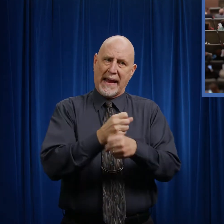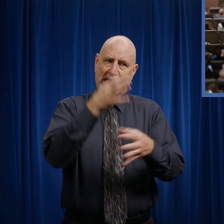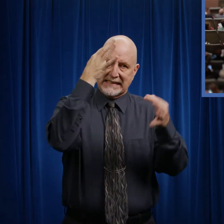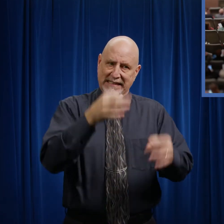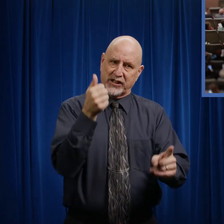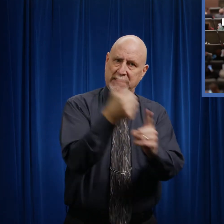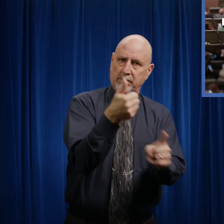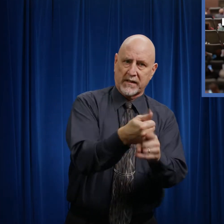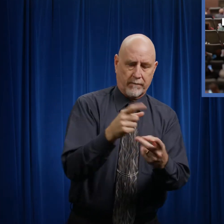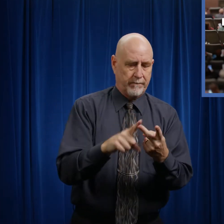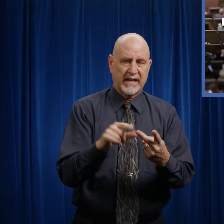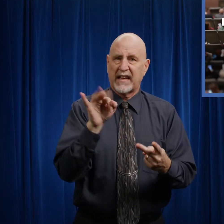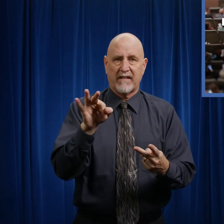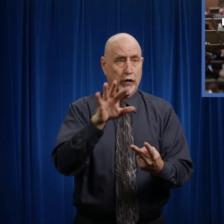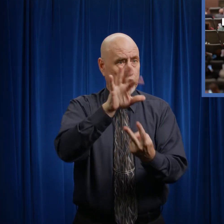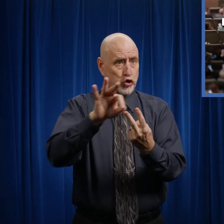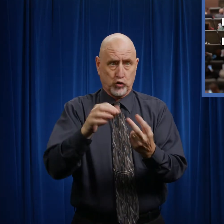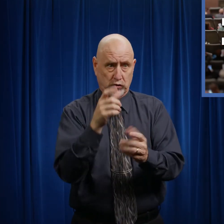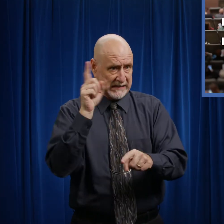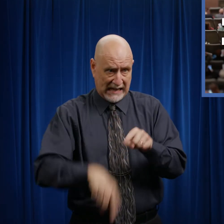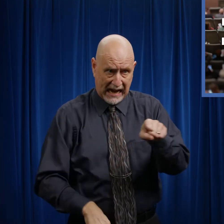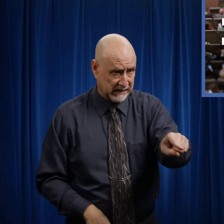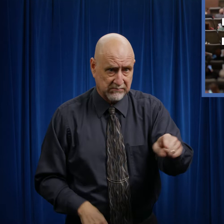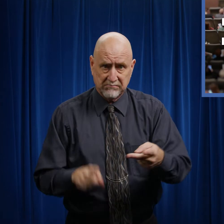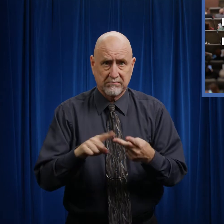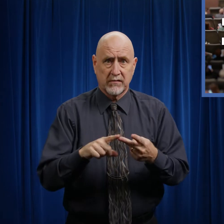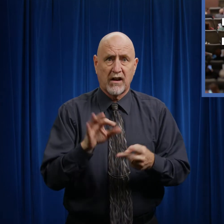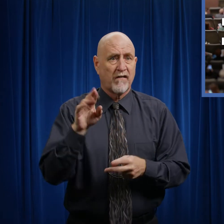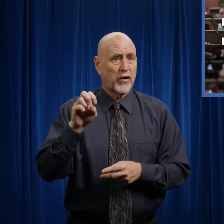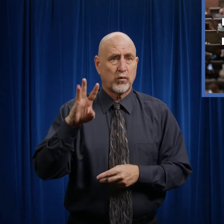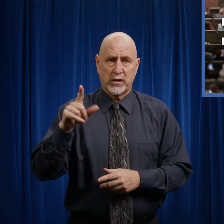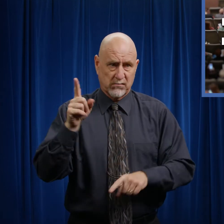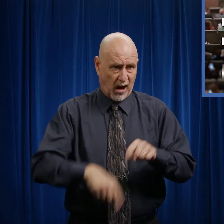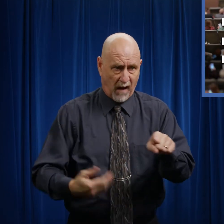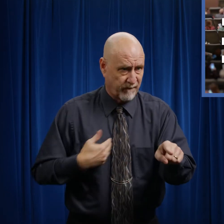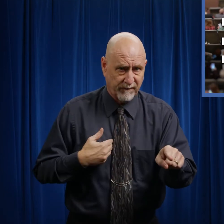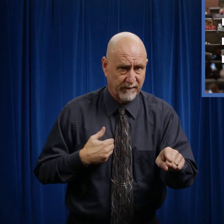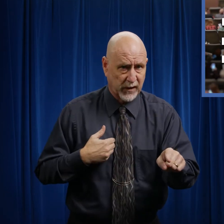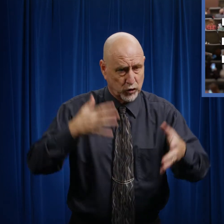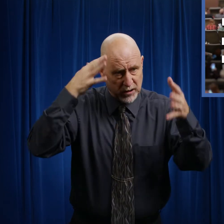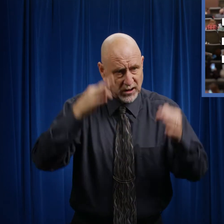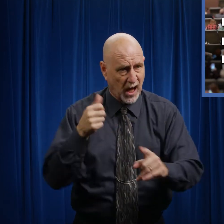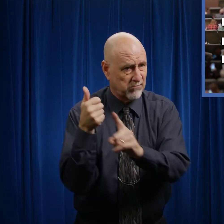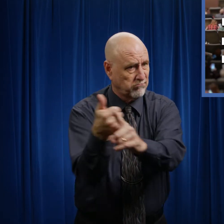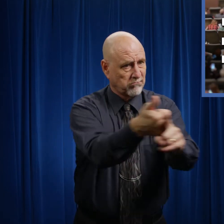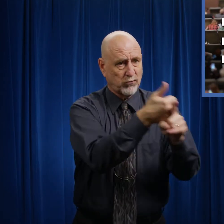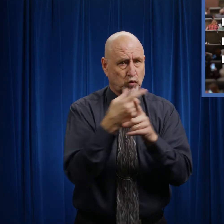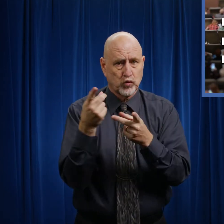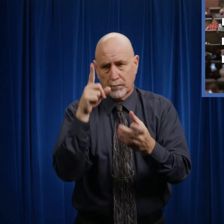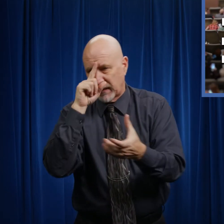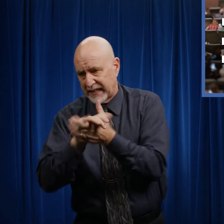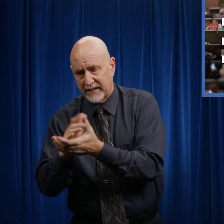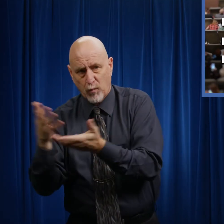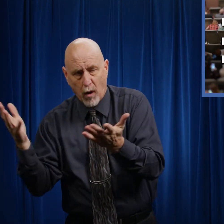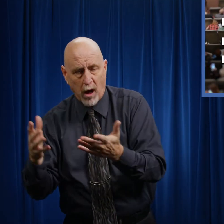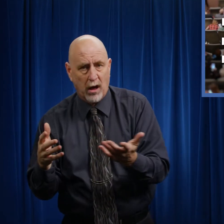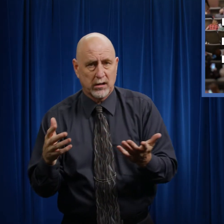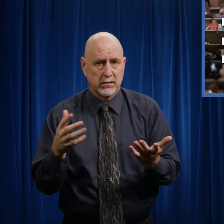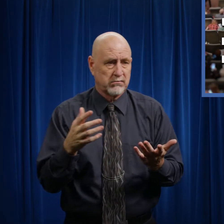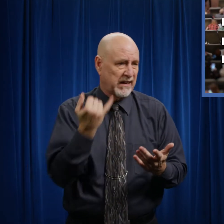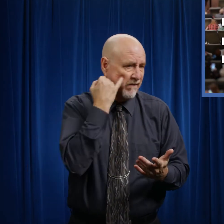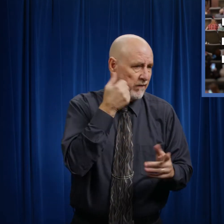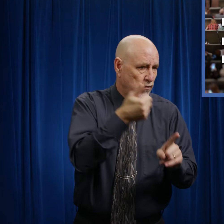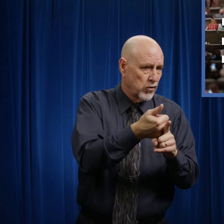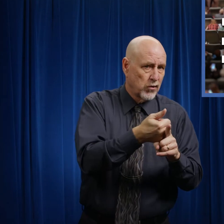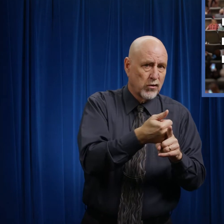cannot make their own decisions, if they cannot choose, if they do not have the free will to decide what to believe,